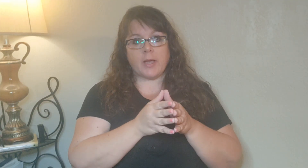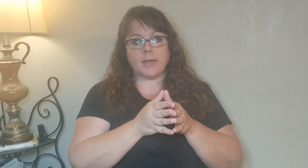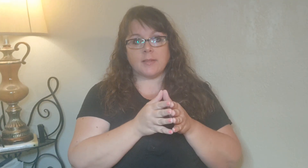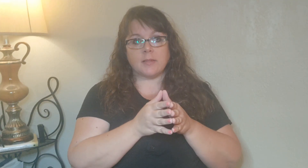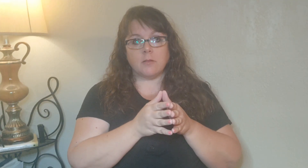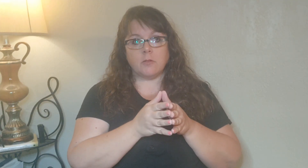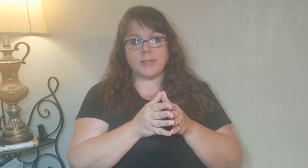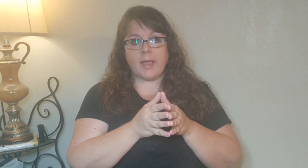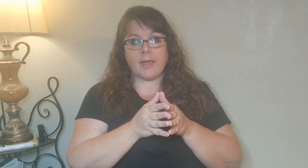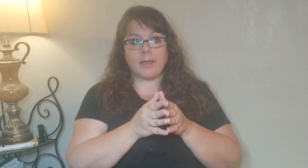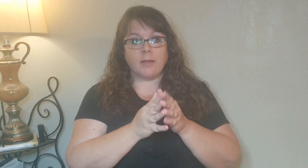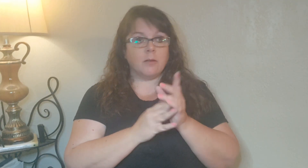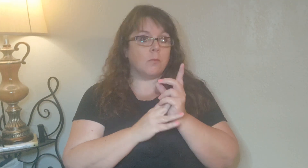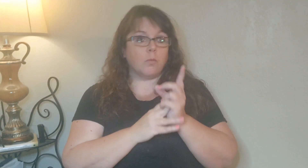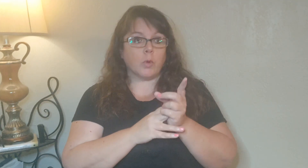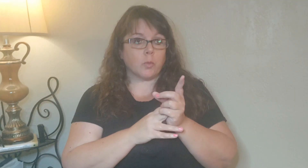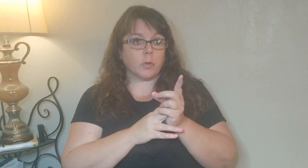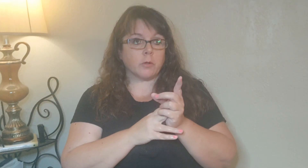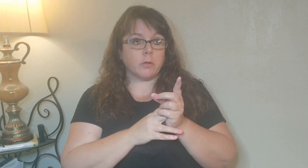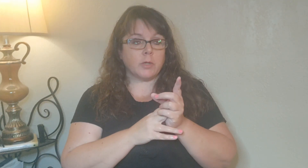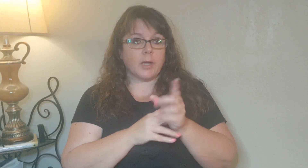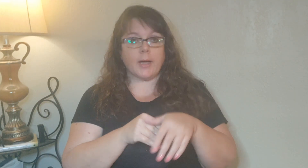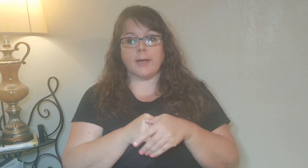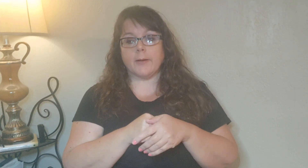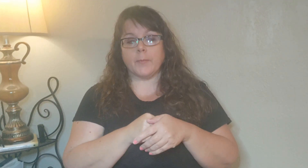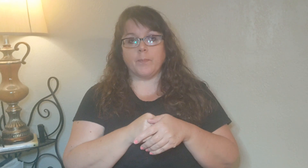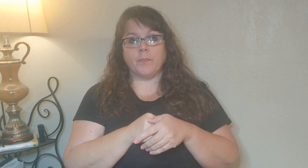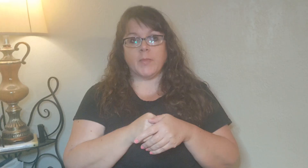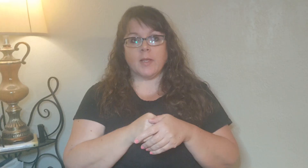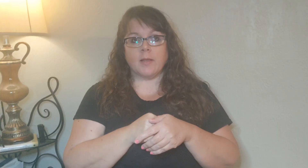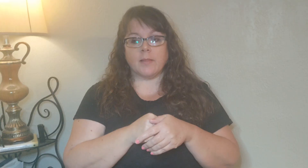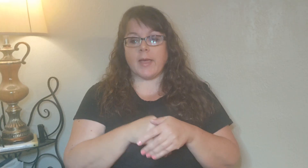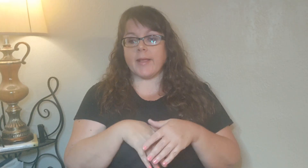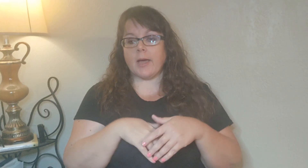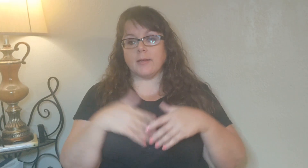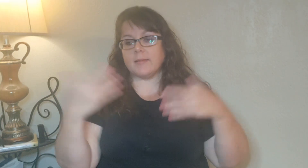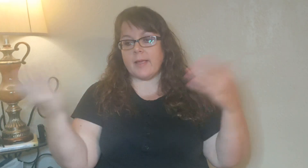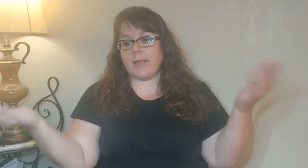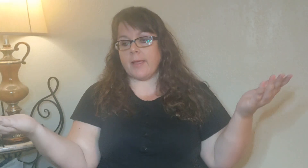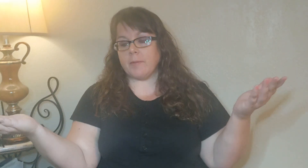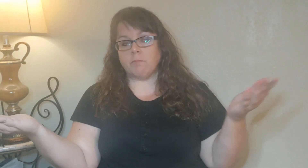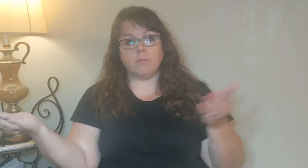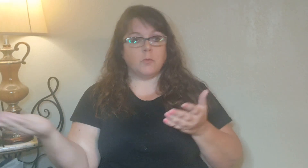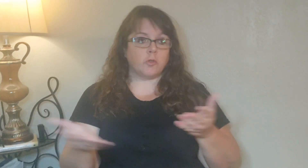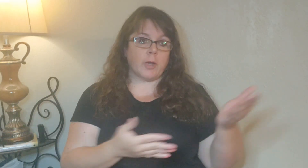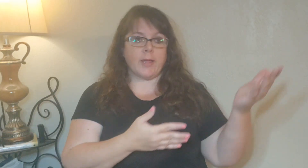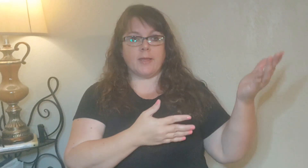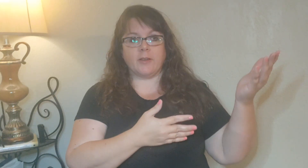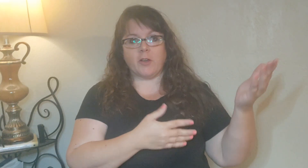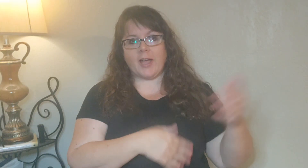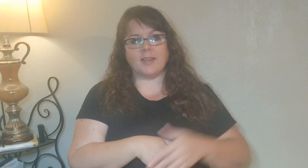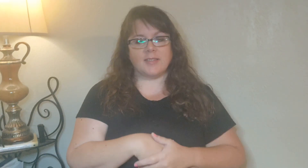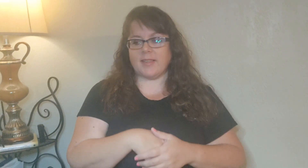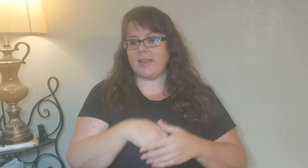how to say one word, like how to say train, or how to